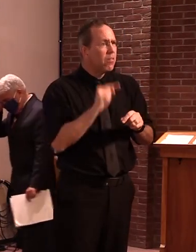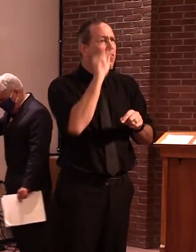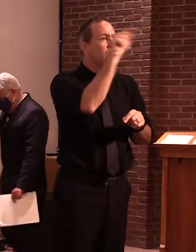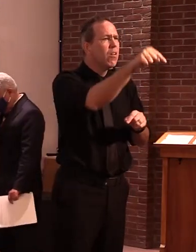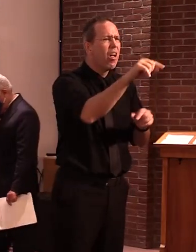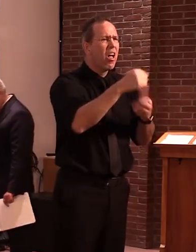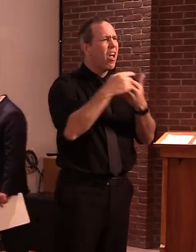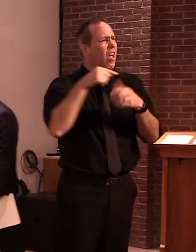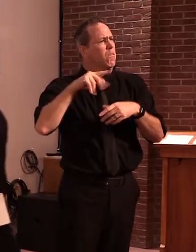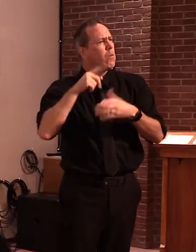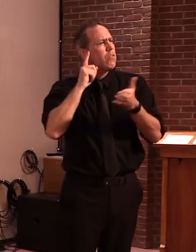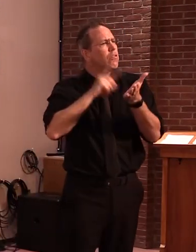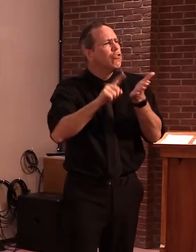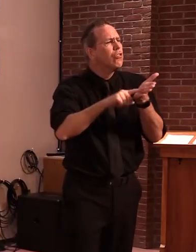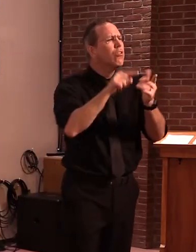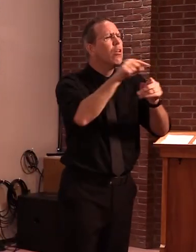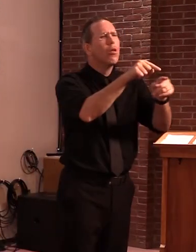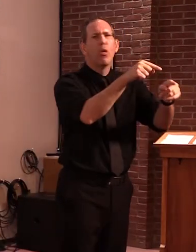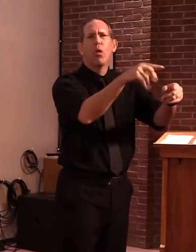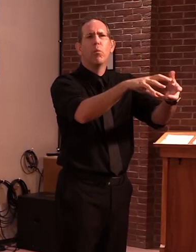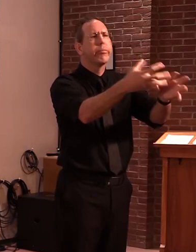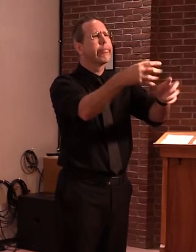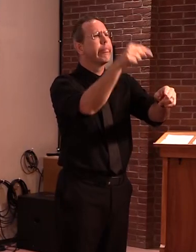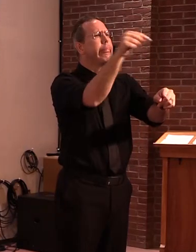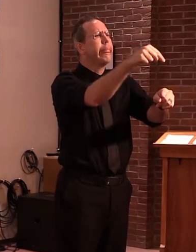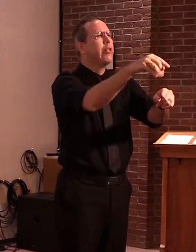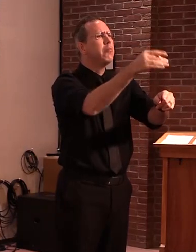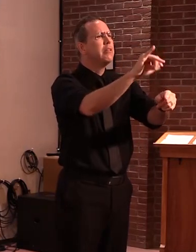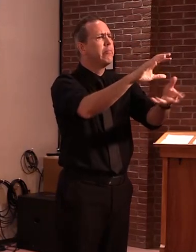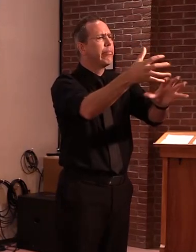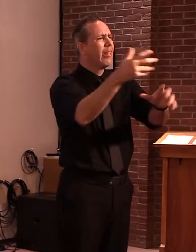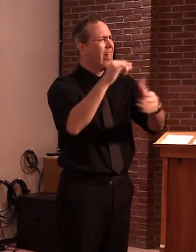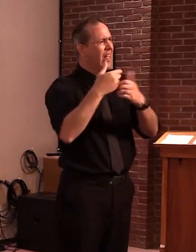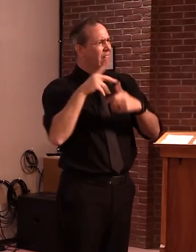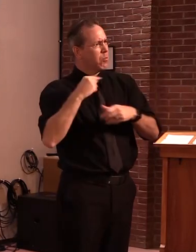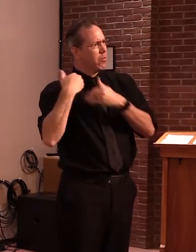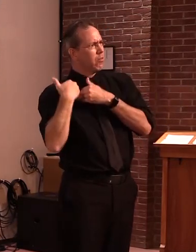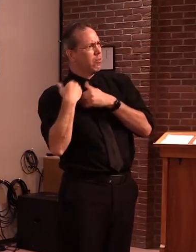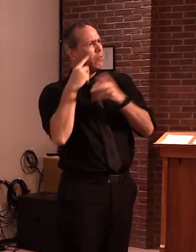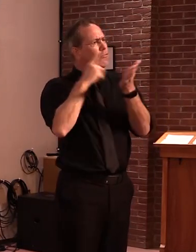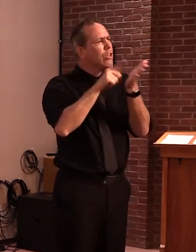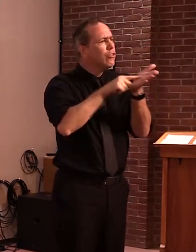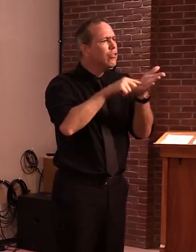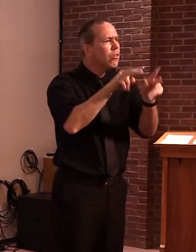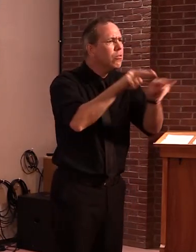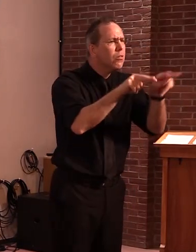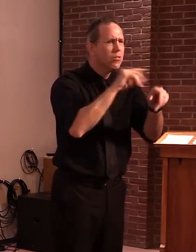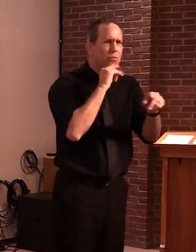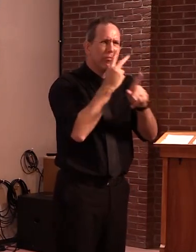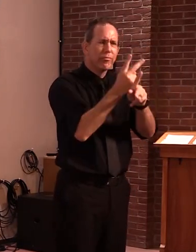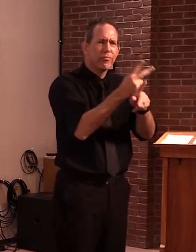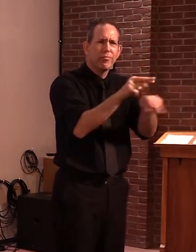problem when something like the present situation arises?